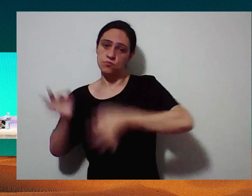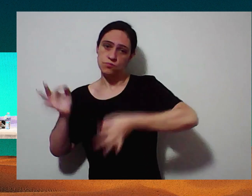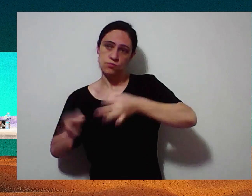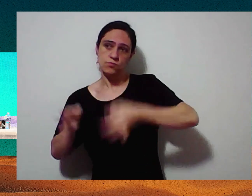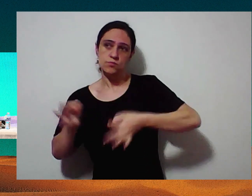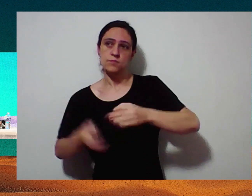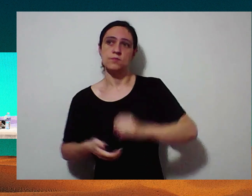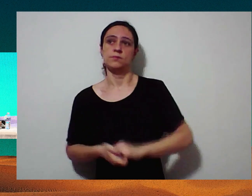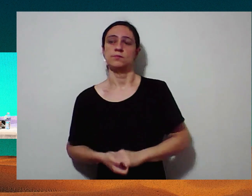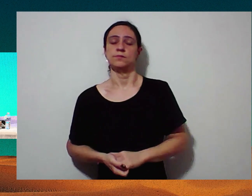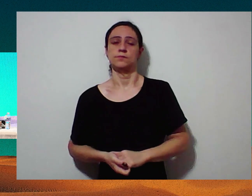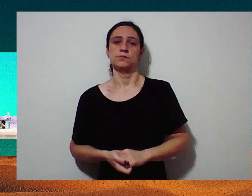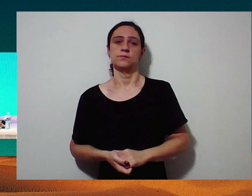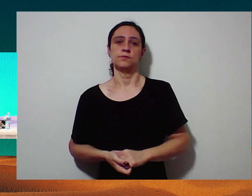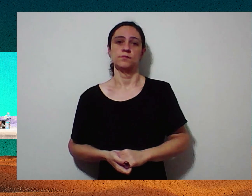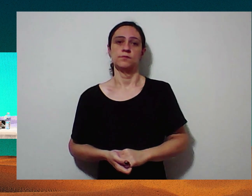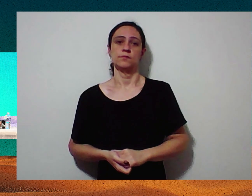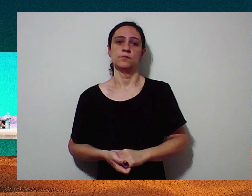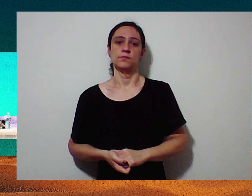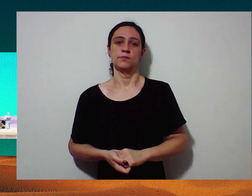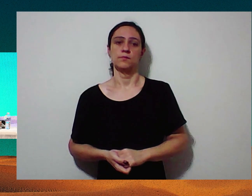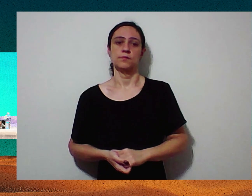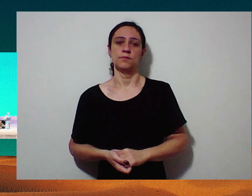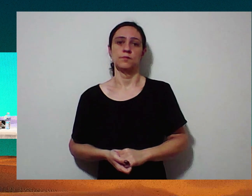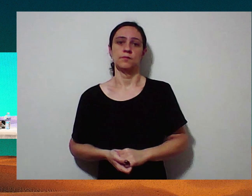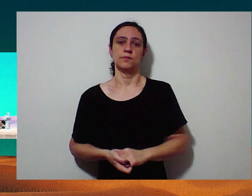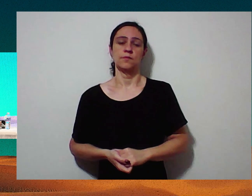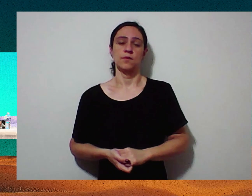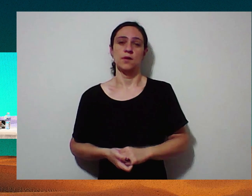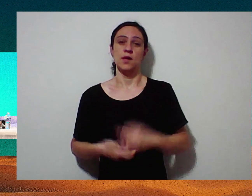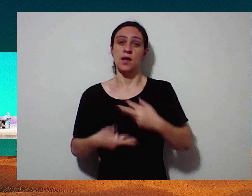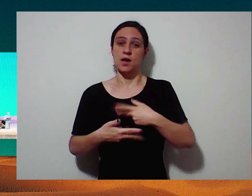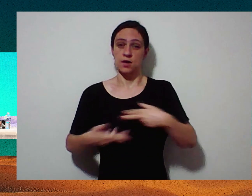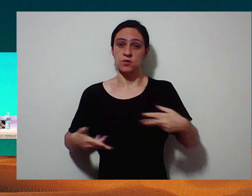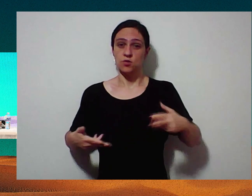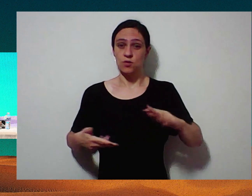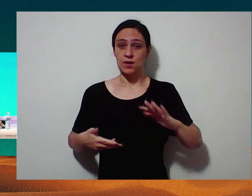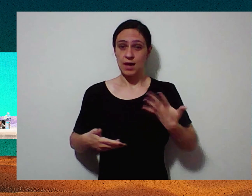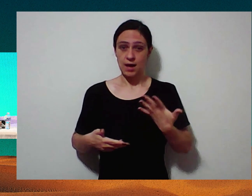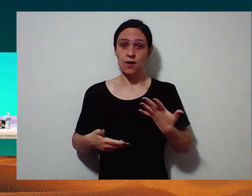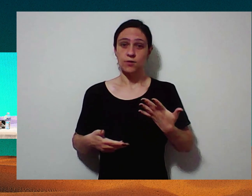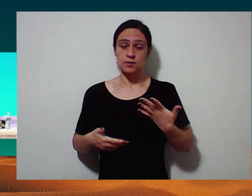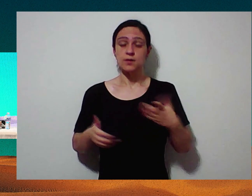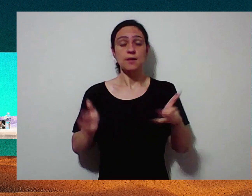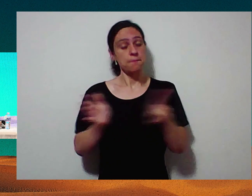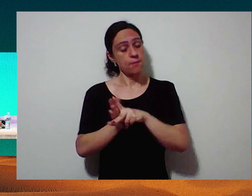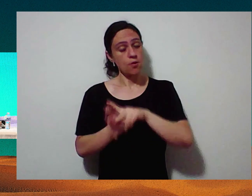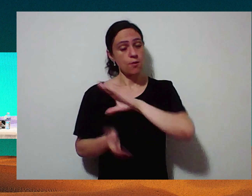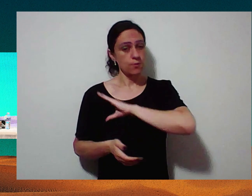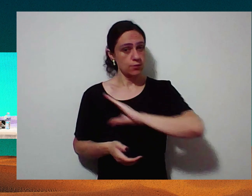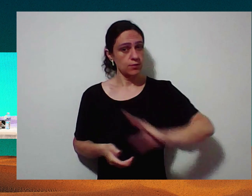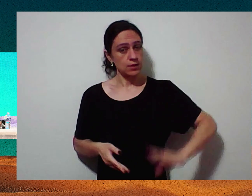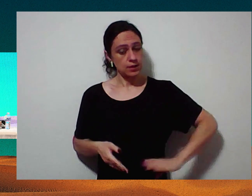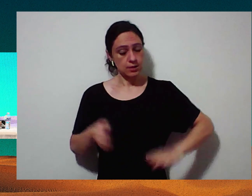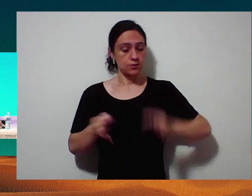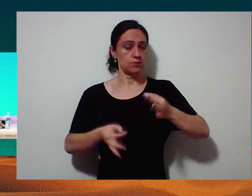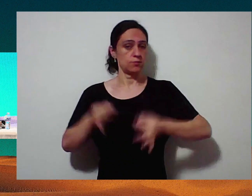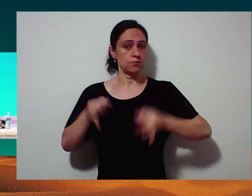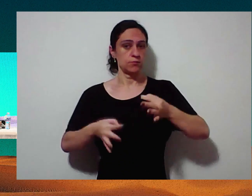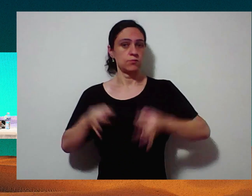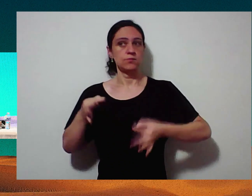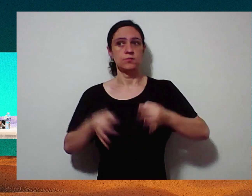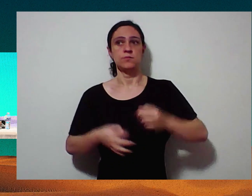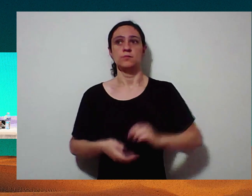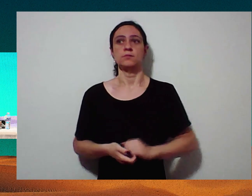que estão acontecendo entre nós é julgamento de Cristo. Saints, the things which are happening in our midst, they are